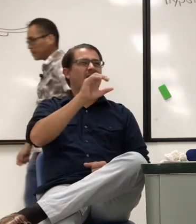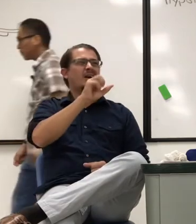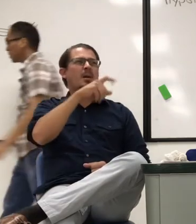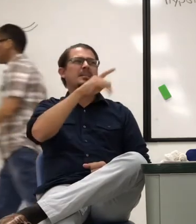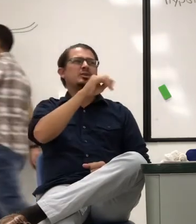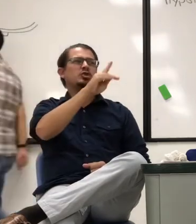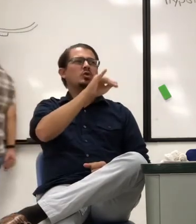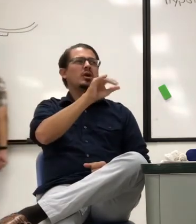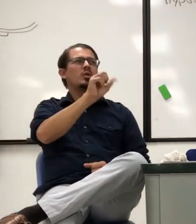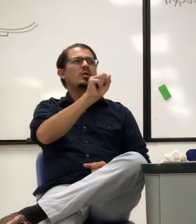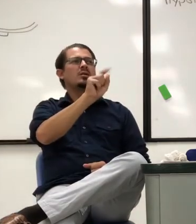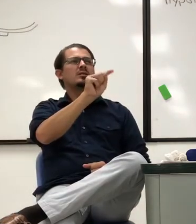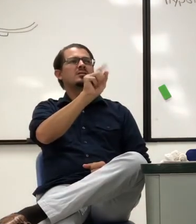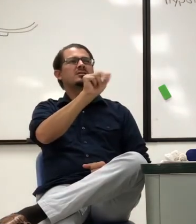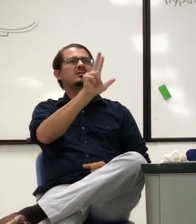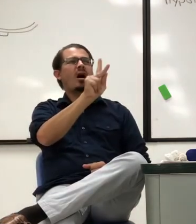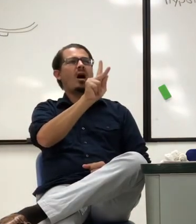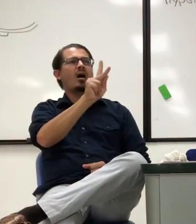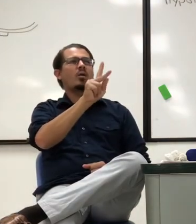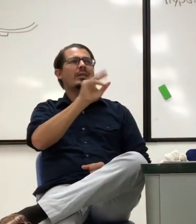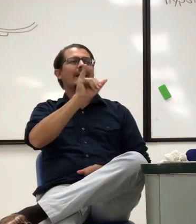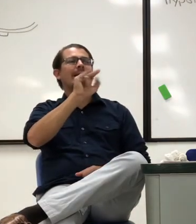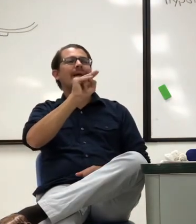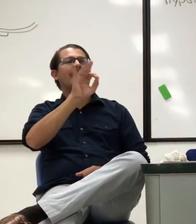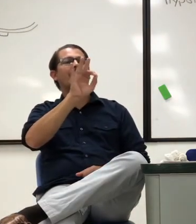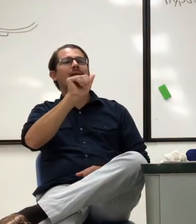or the infundibulum.